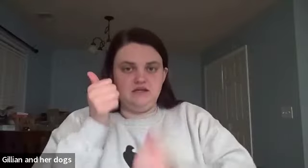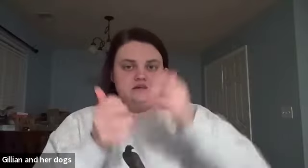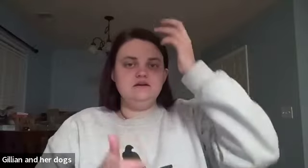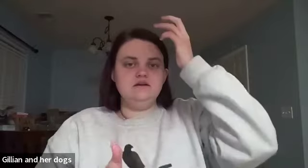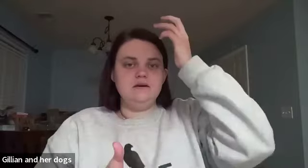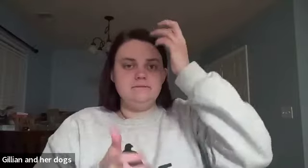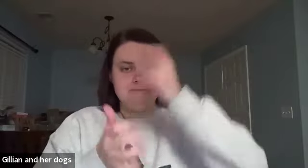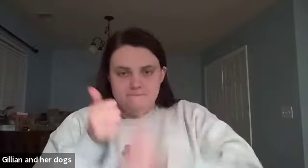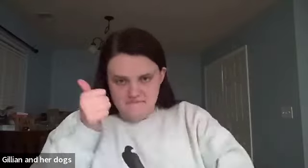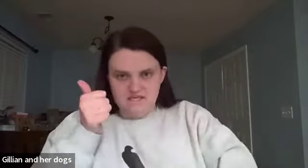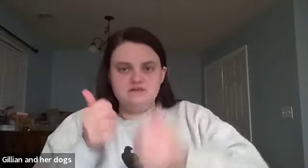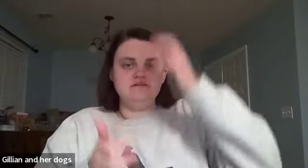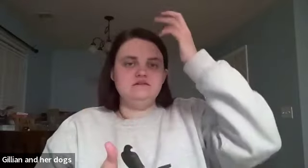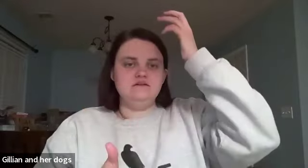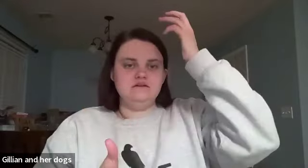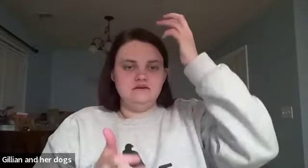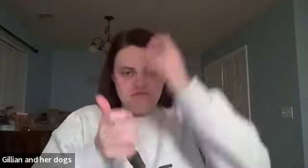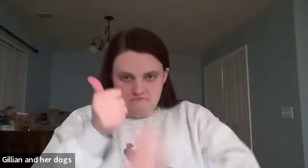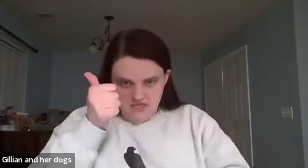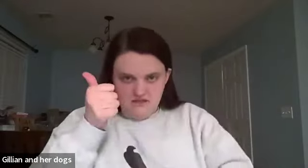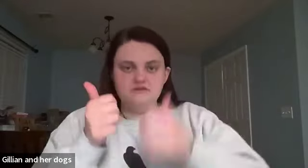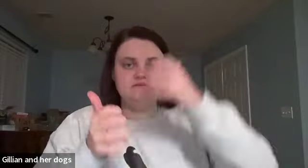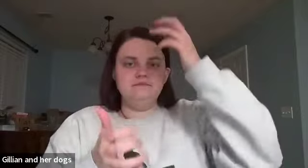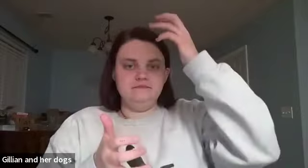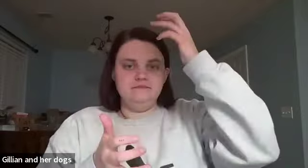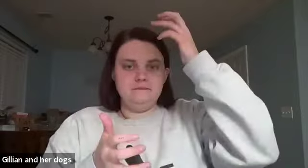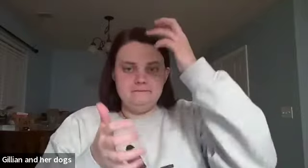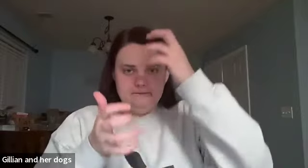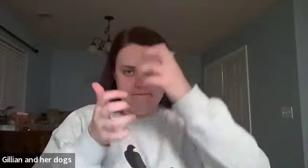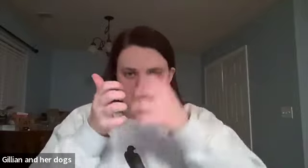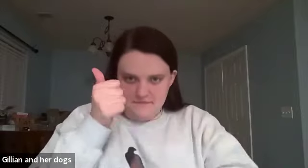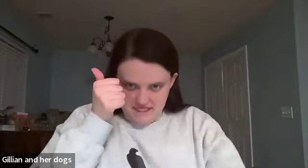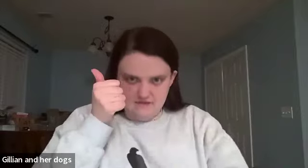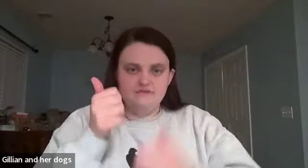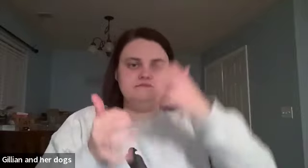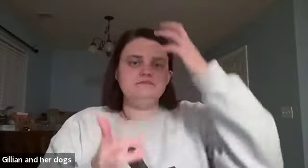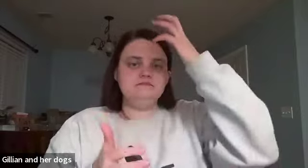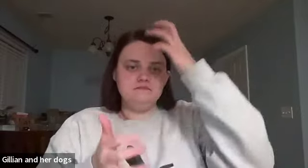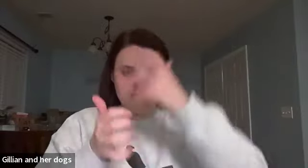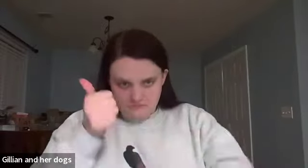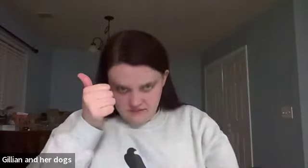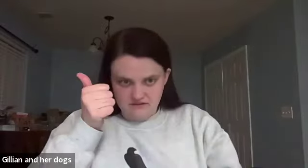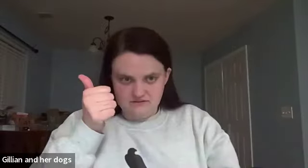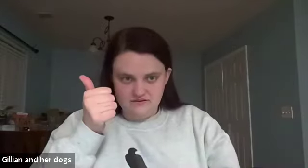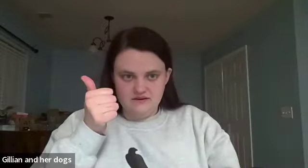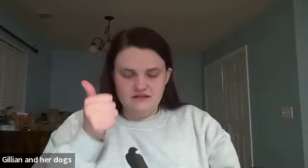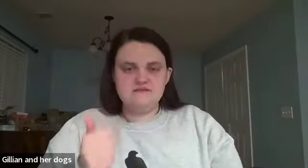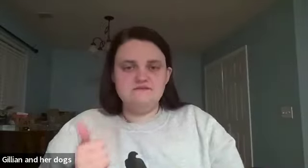Mean, mean, mean, mean, mean. It's a